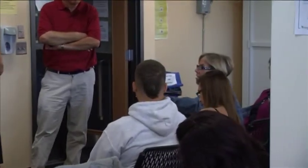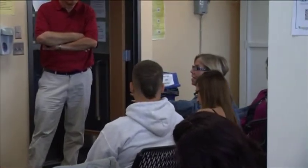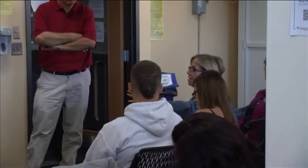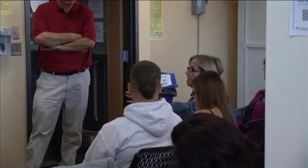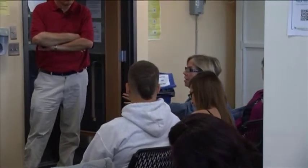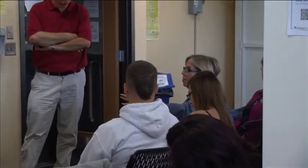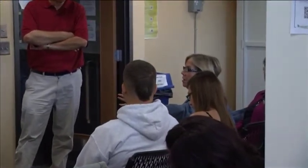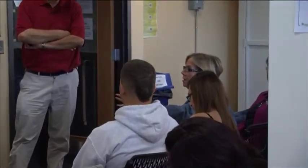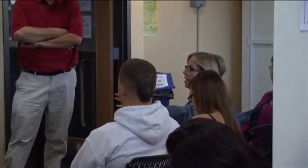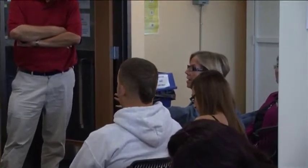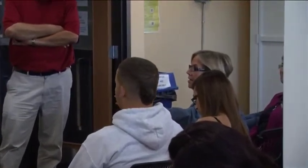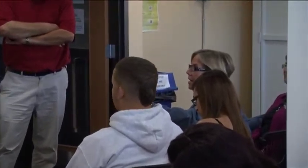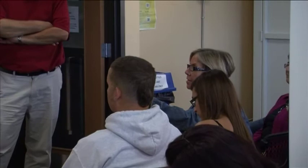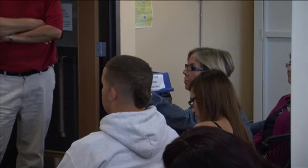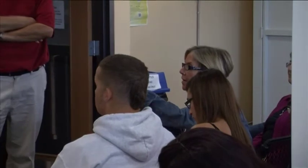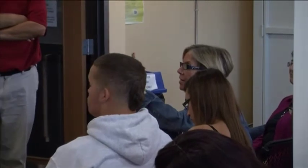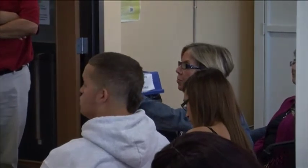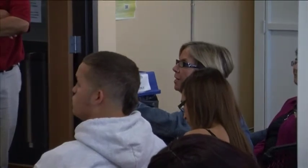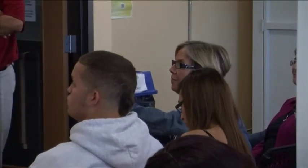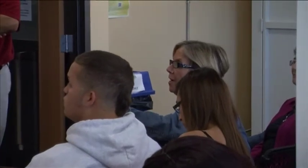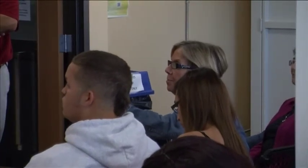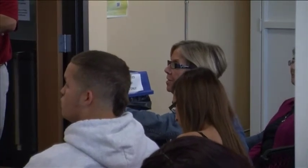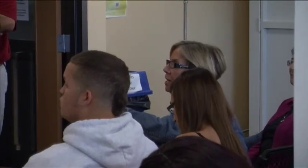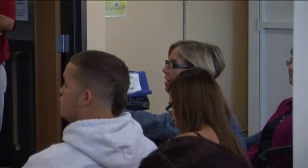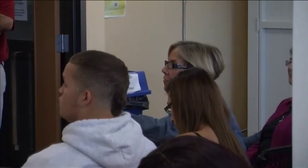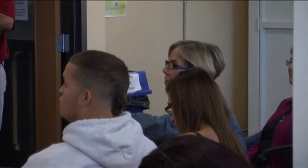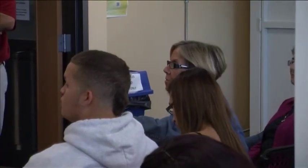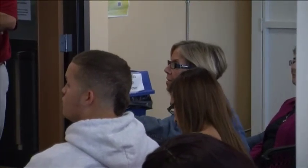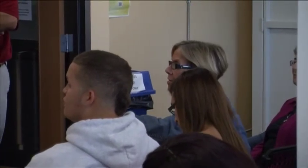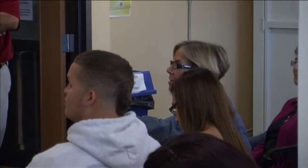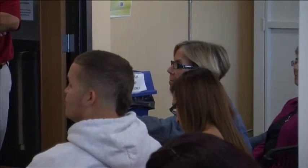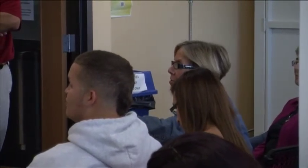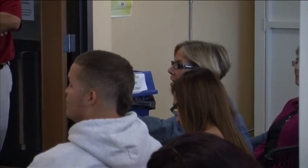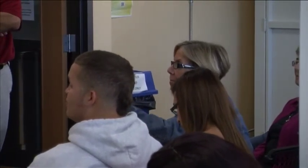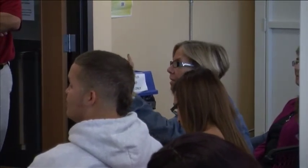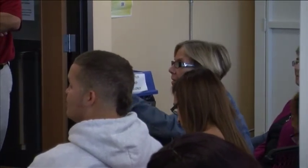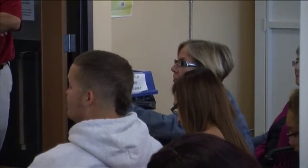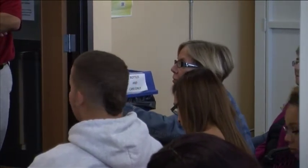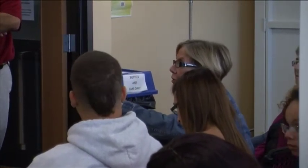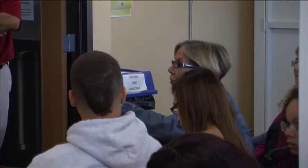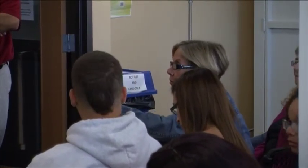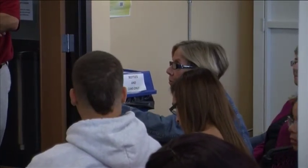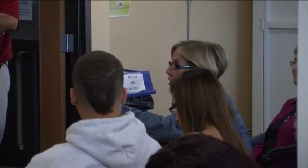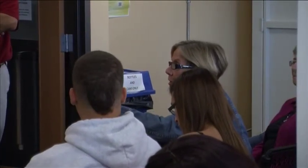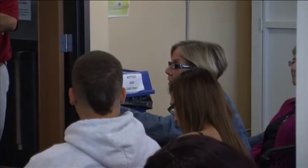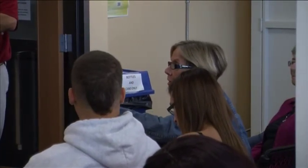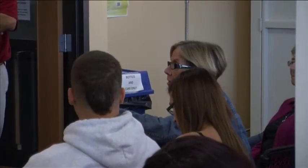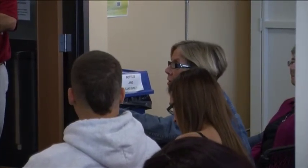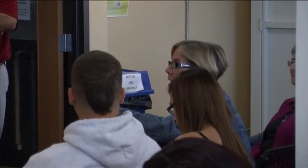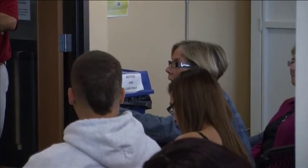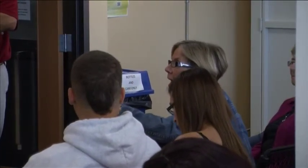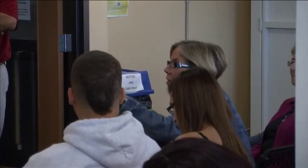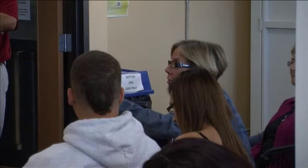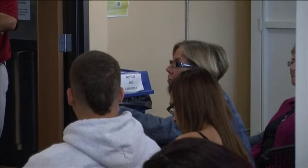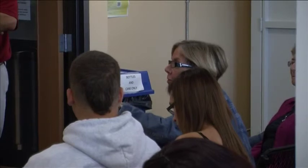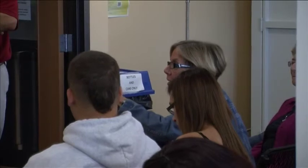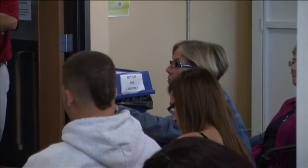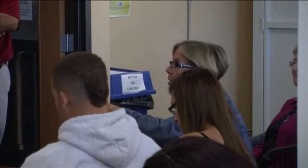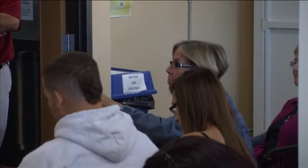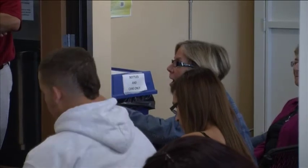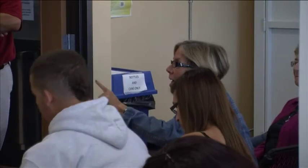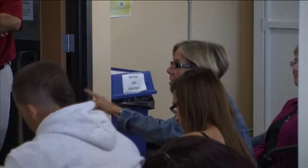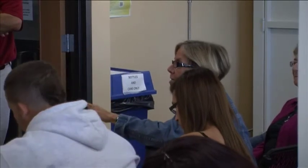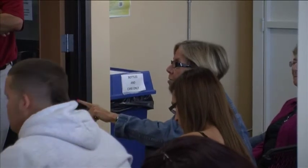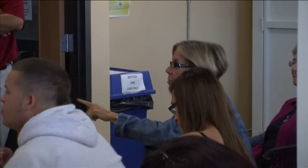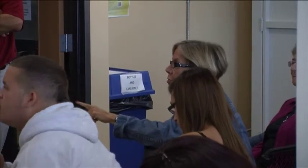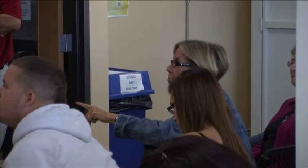guarding Exxon's oil lines, and I got 25% cut from the military budget, and I'm going to give it to you. How could you,